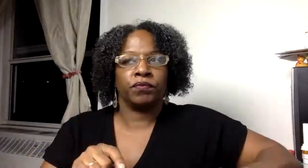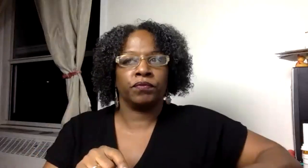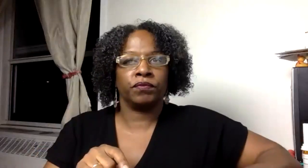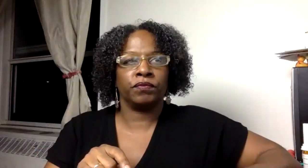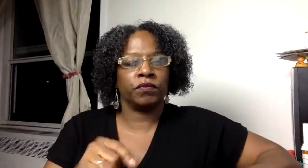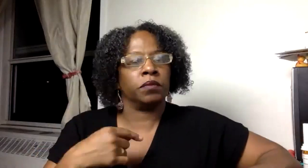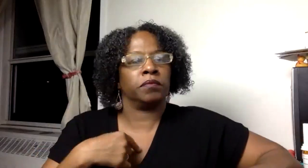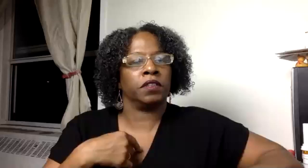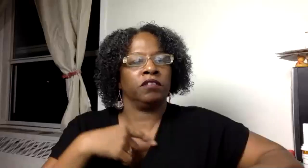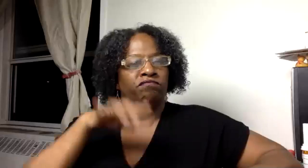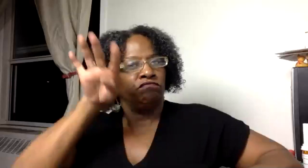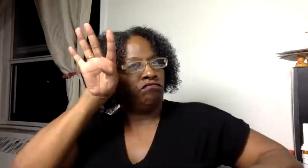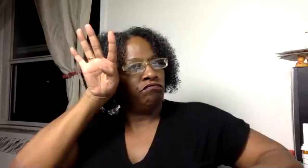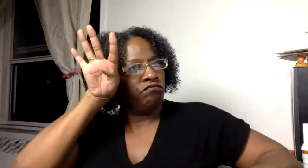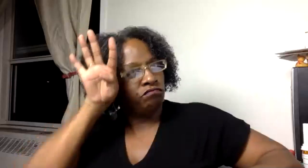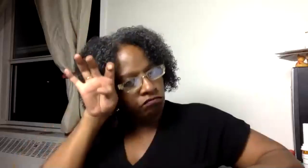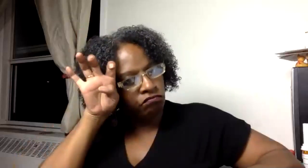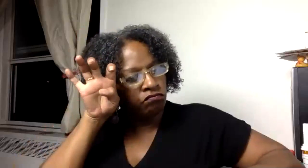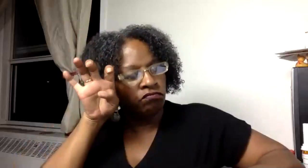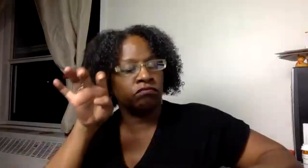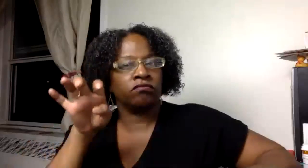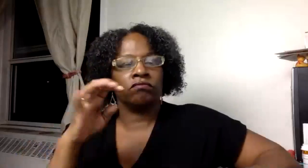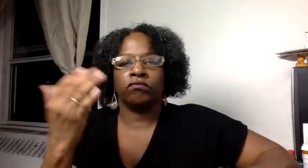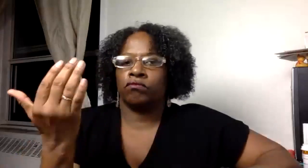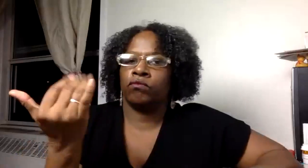these issues to the global national platform.